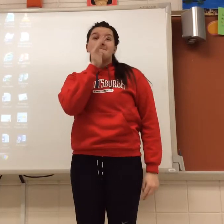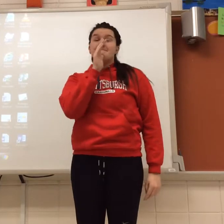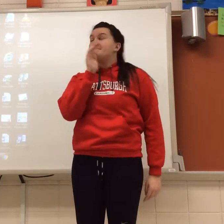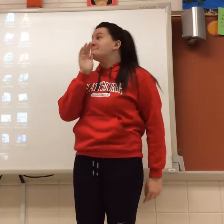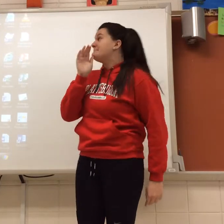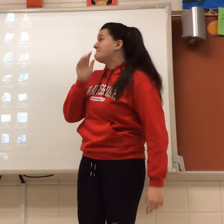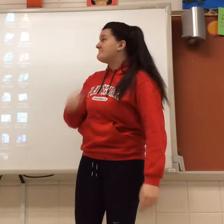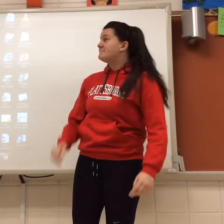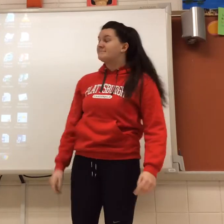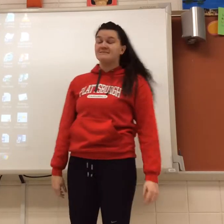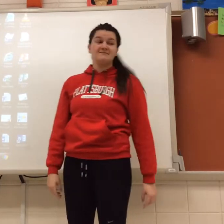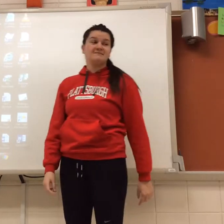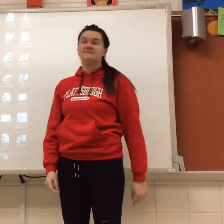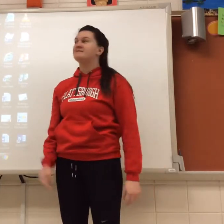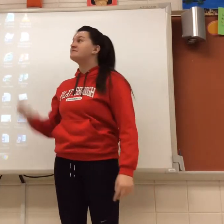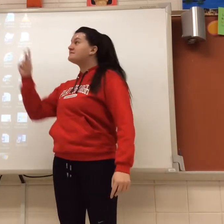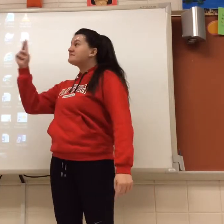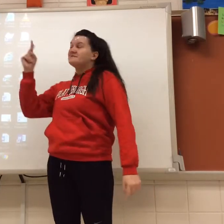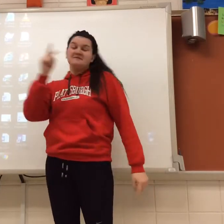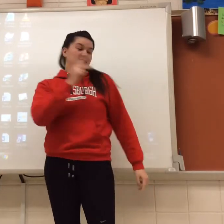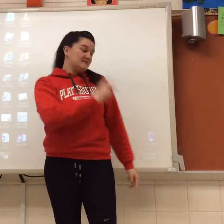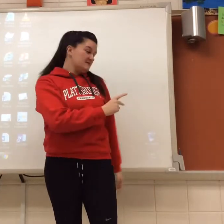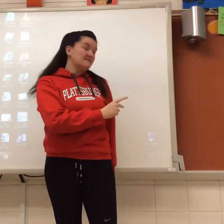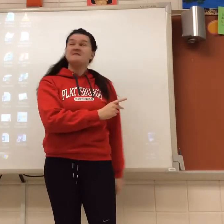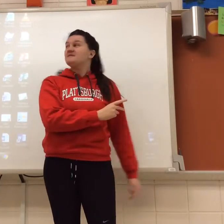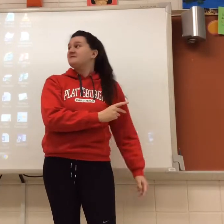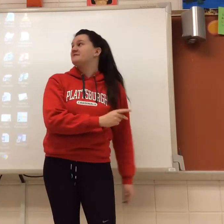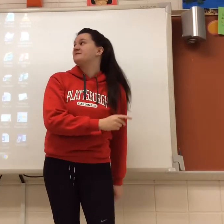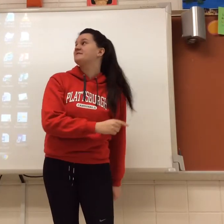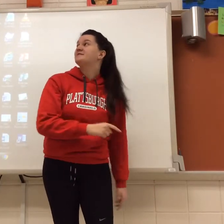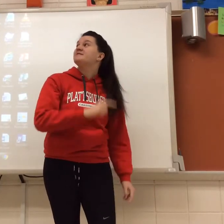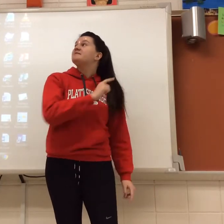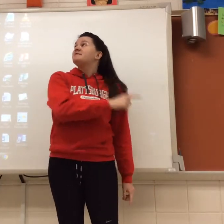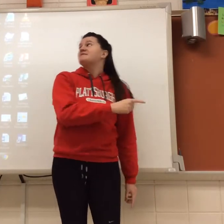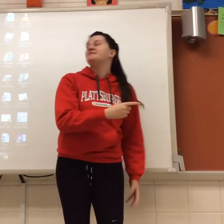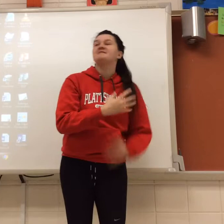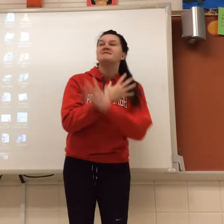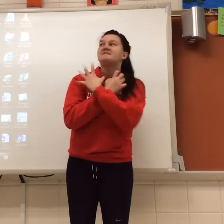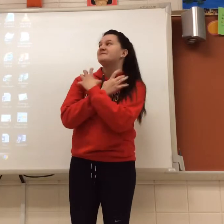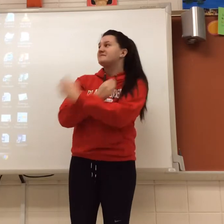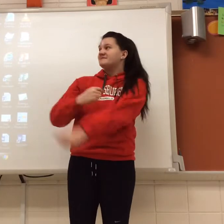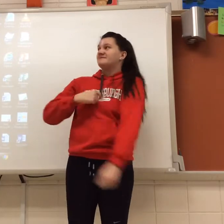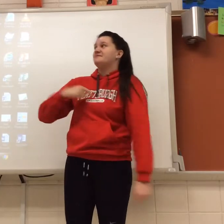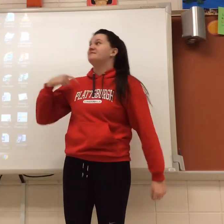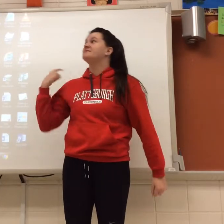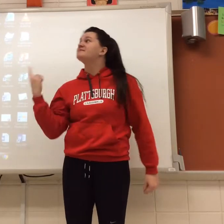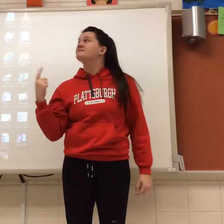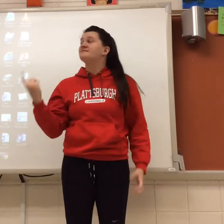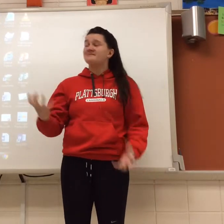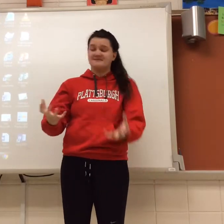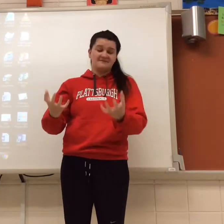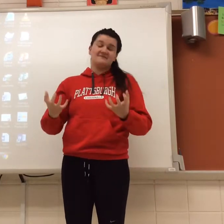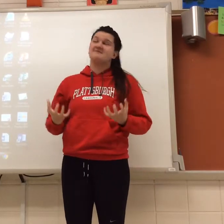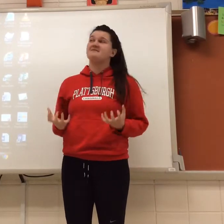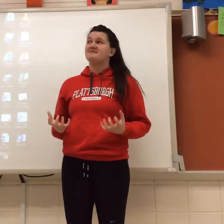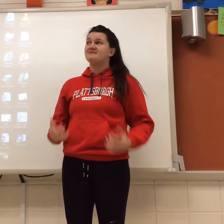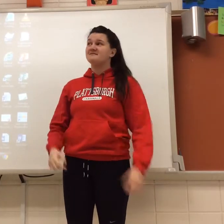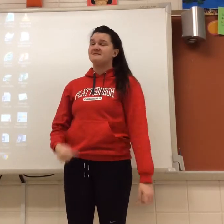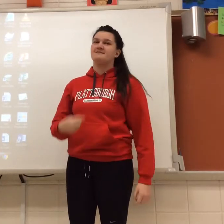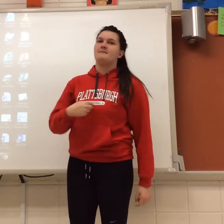Mommy," she said, "look, there's the very bear I've always wanted."